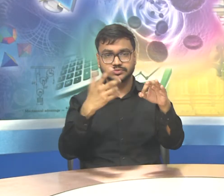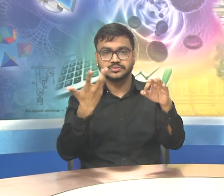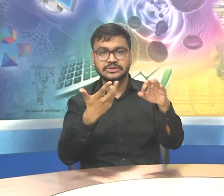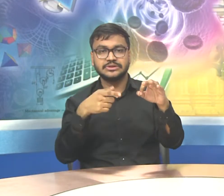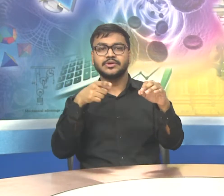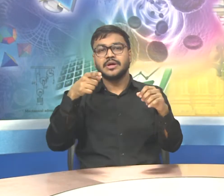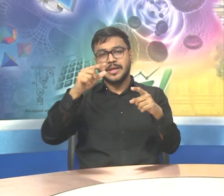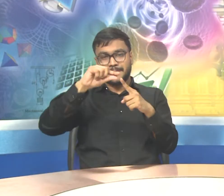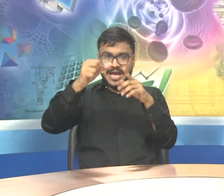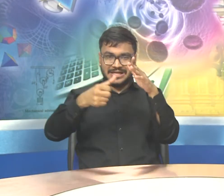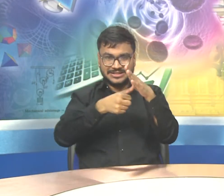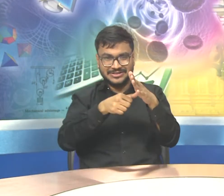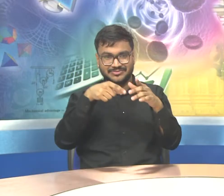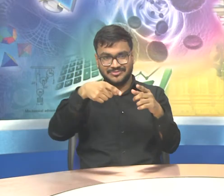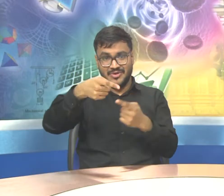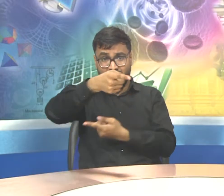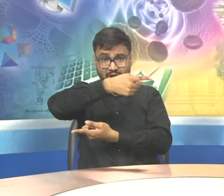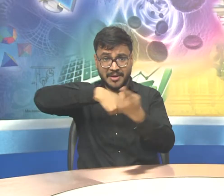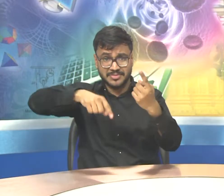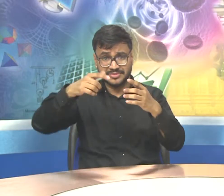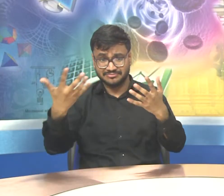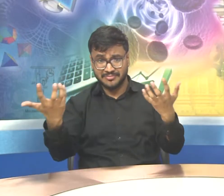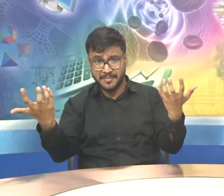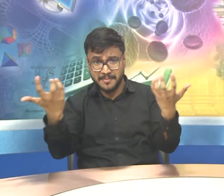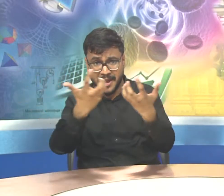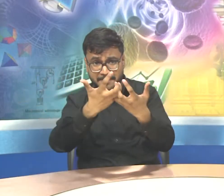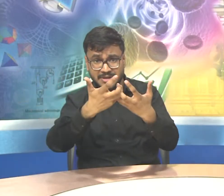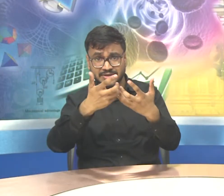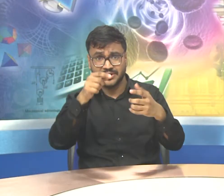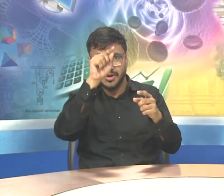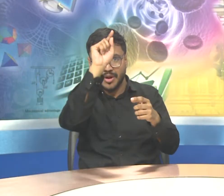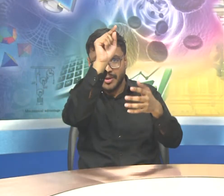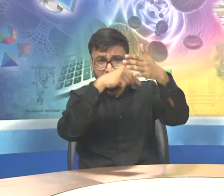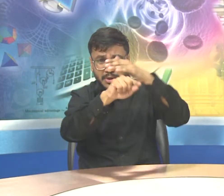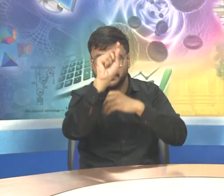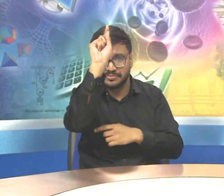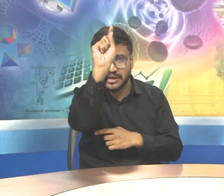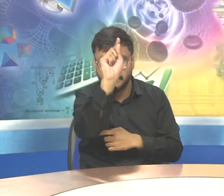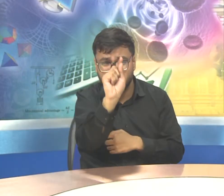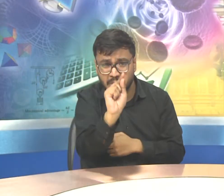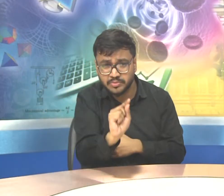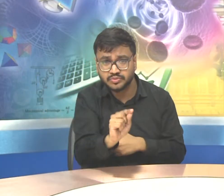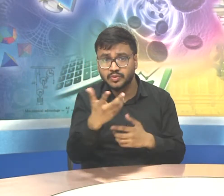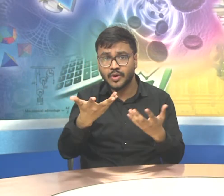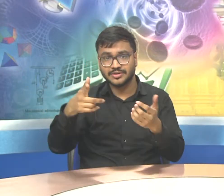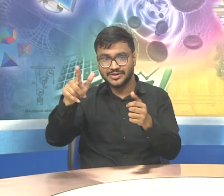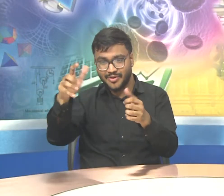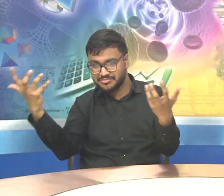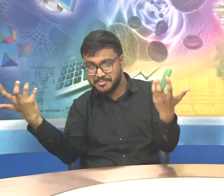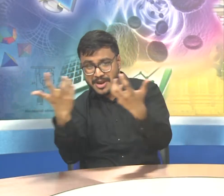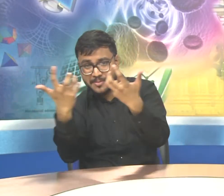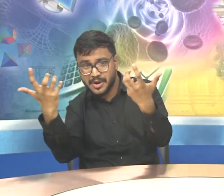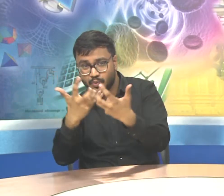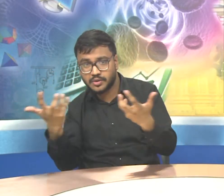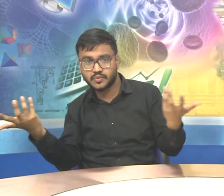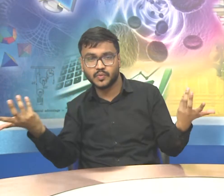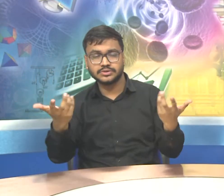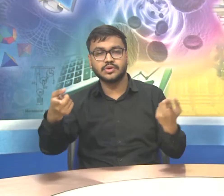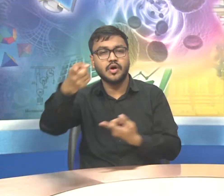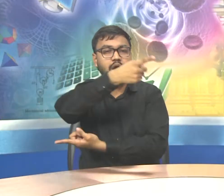The presidential candidate must have the qualifications required for a member of